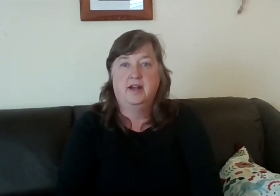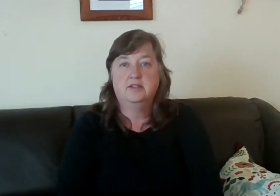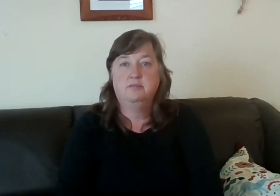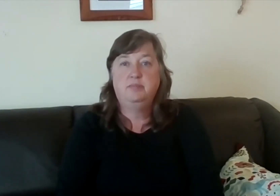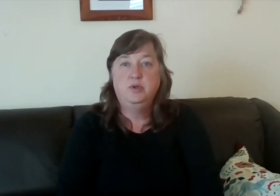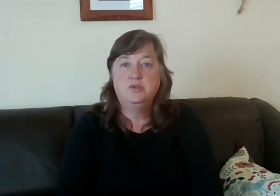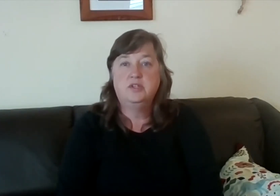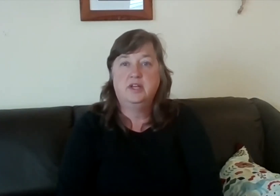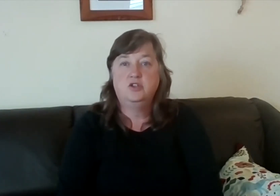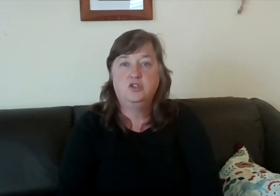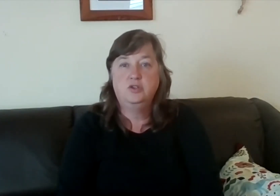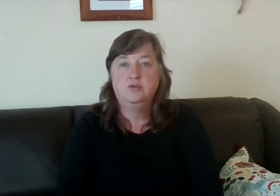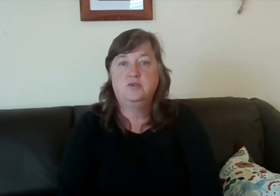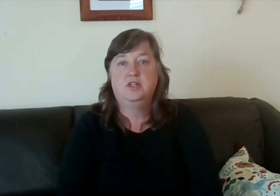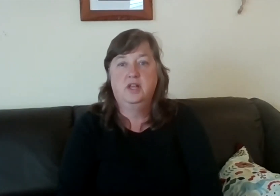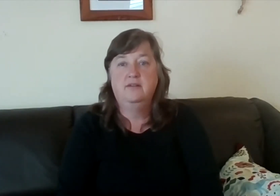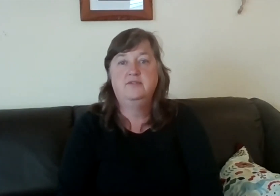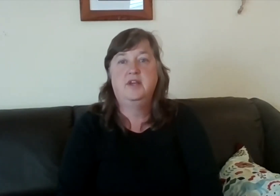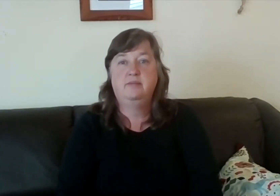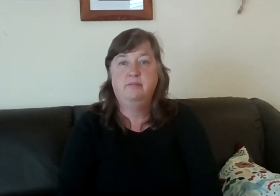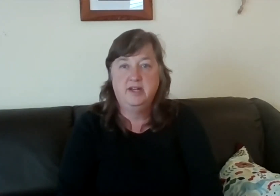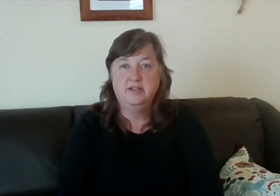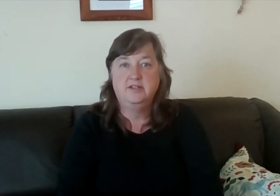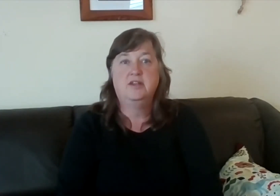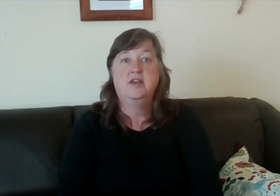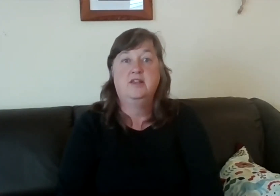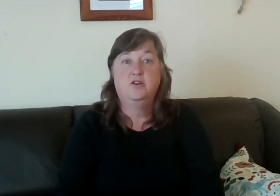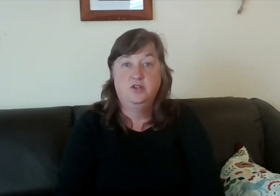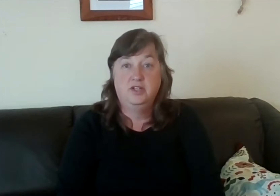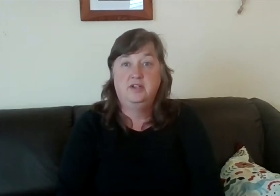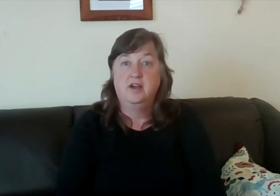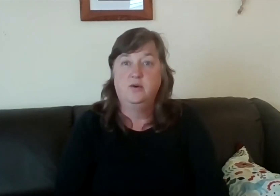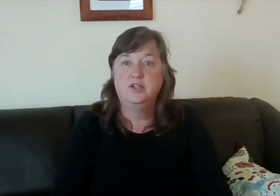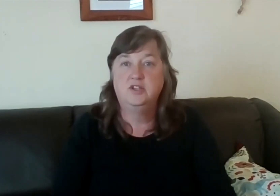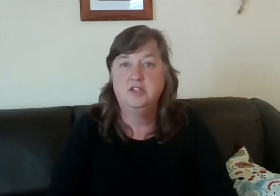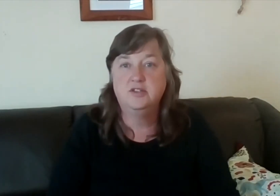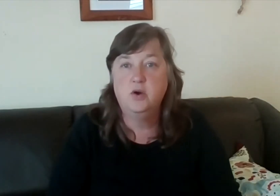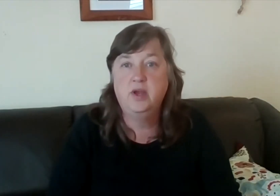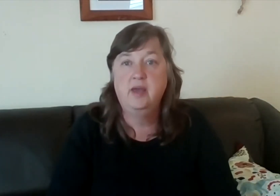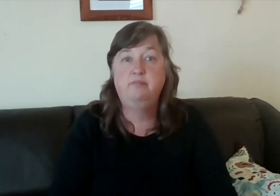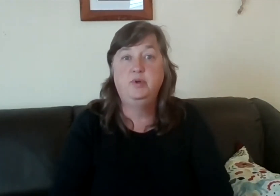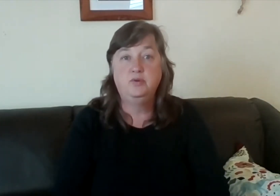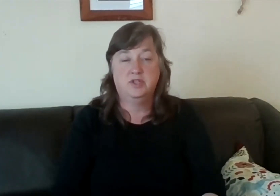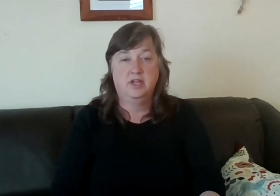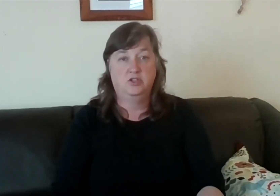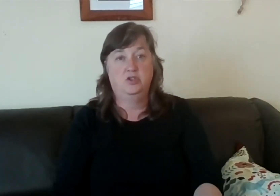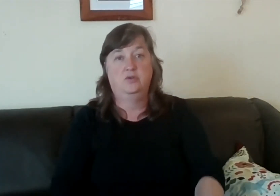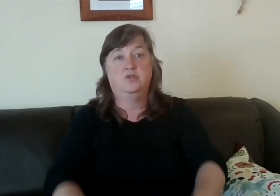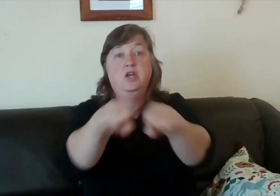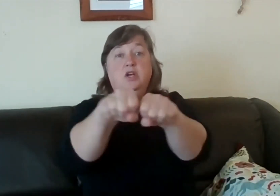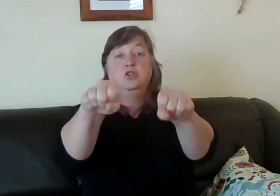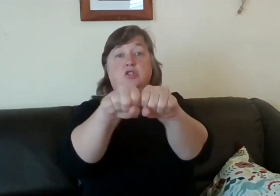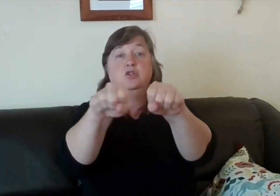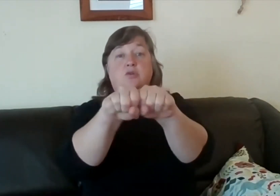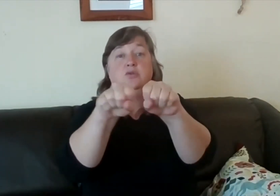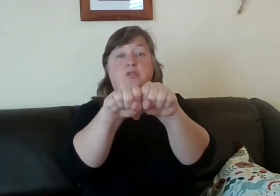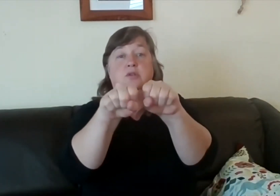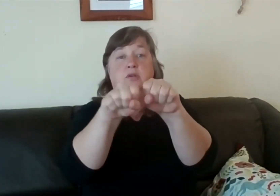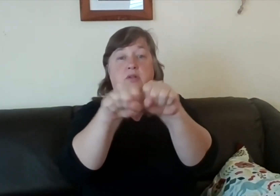contacts, boots and shoes, gloves and mittens. Good questions. Okay, boots and shoes. Shoes, like